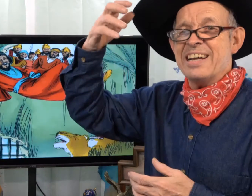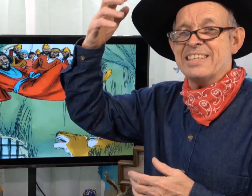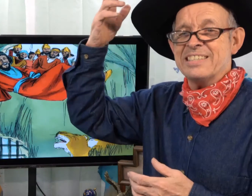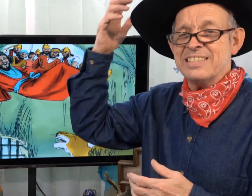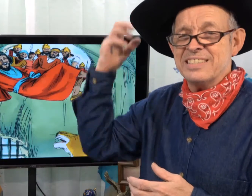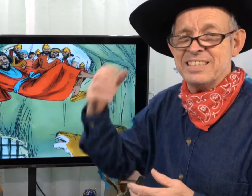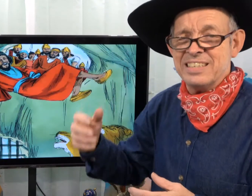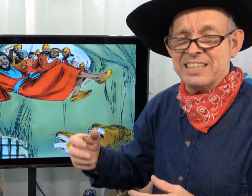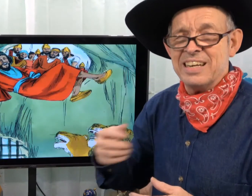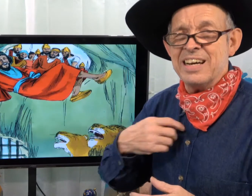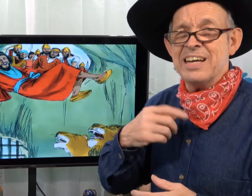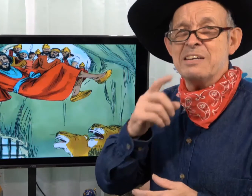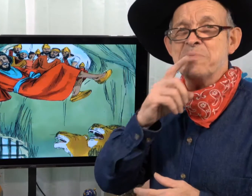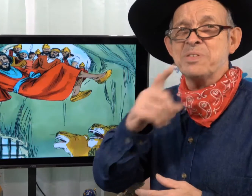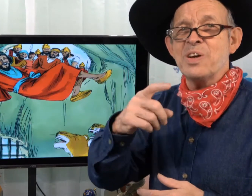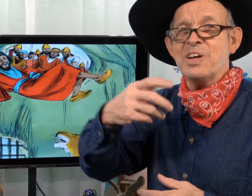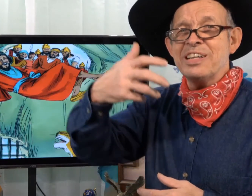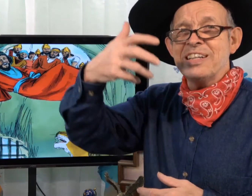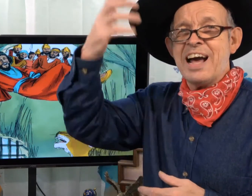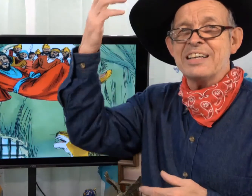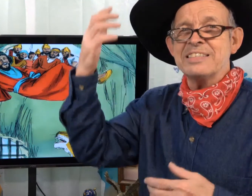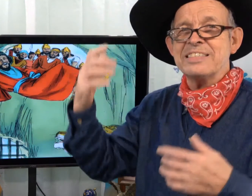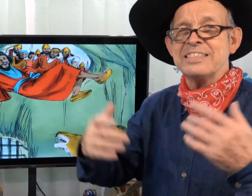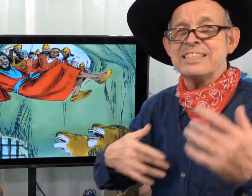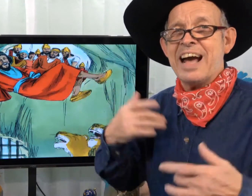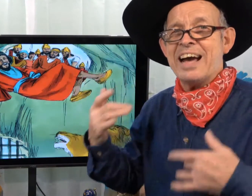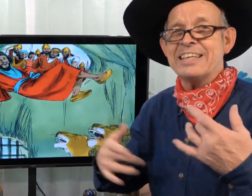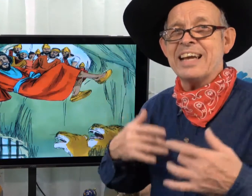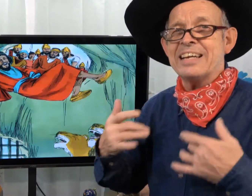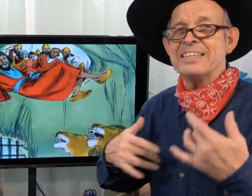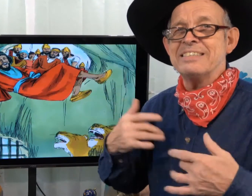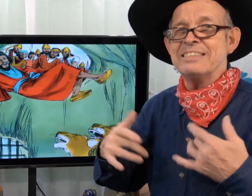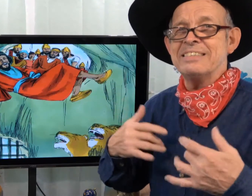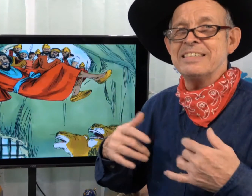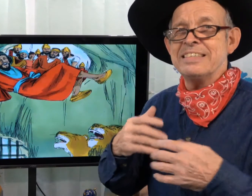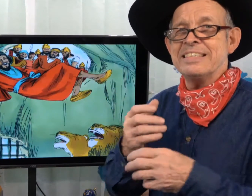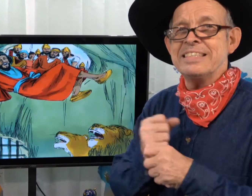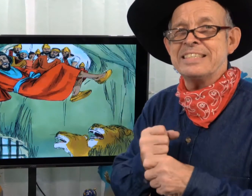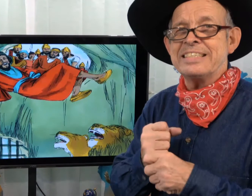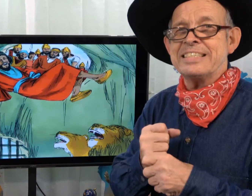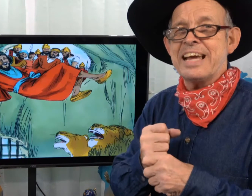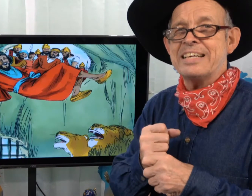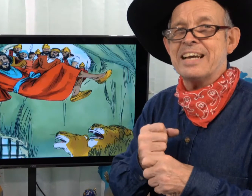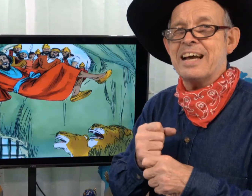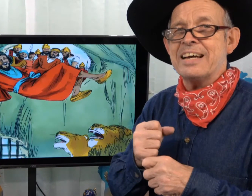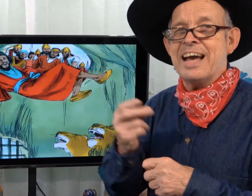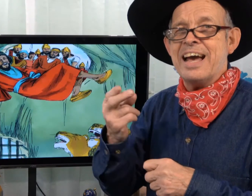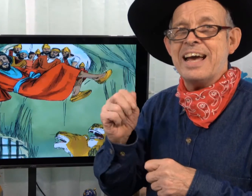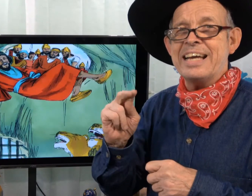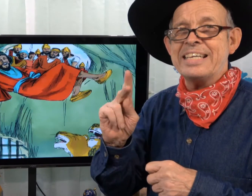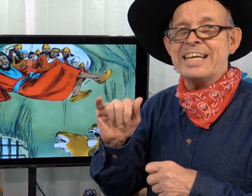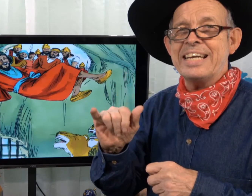lion. I'm sure lion's shy. Said Angie,